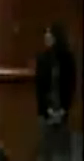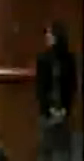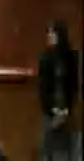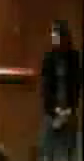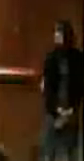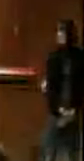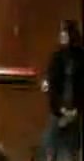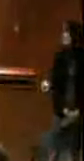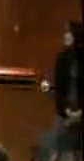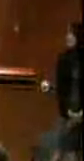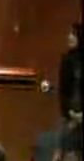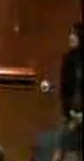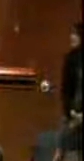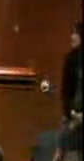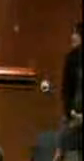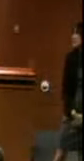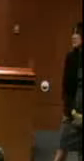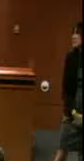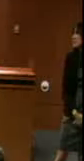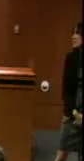This is Christian.